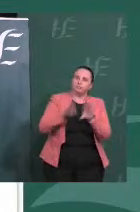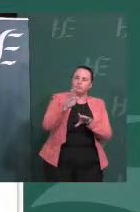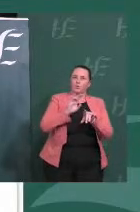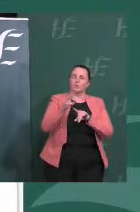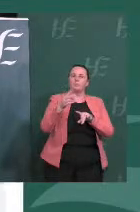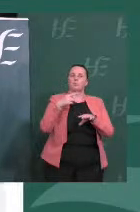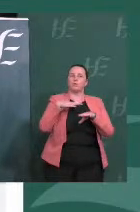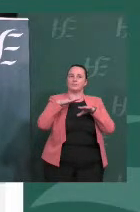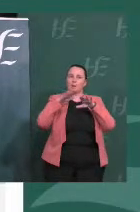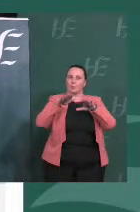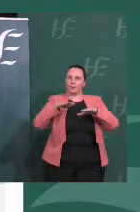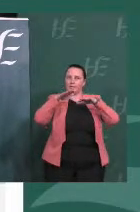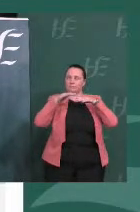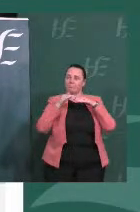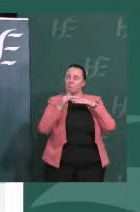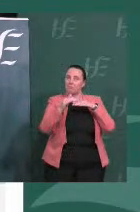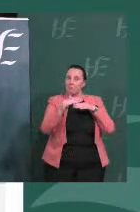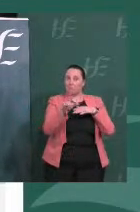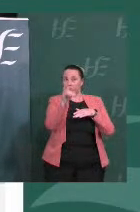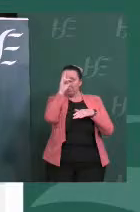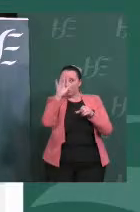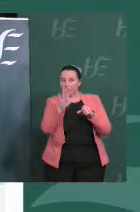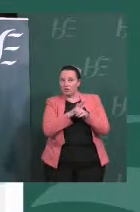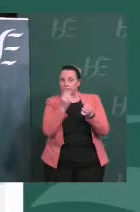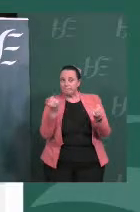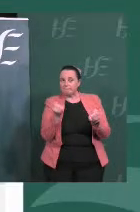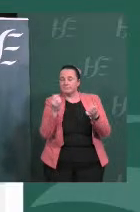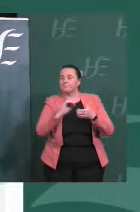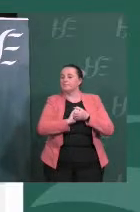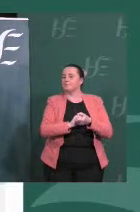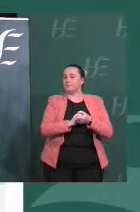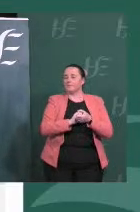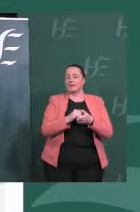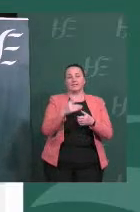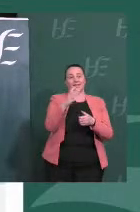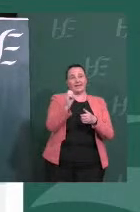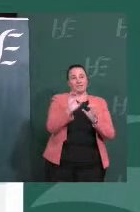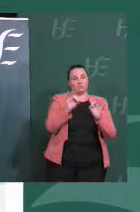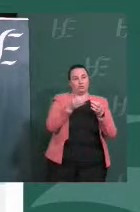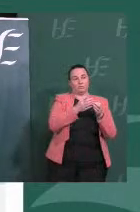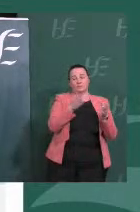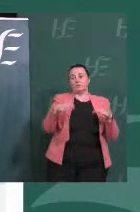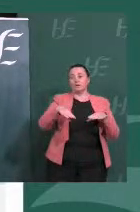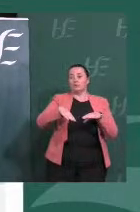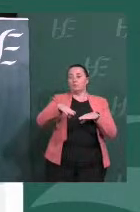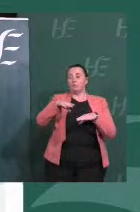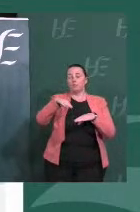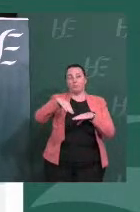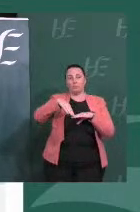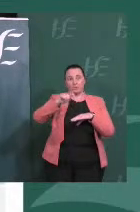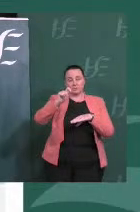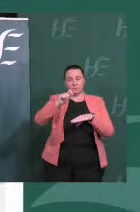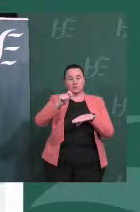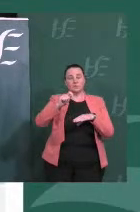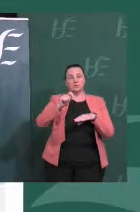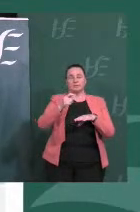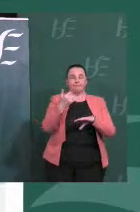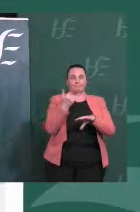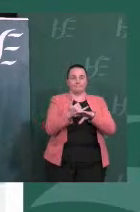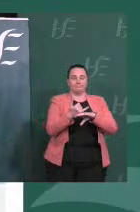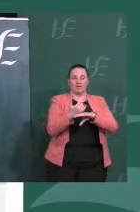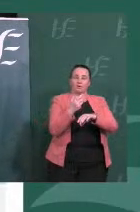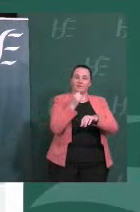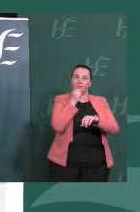which is a hopeful sign. Looking at the age groups then, you've heard about this, the great majority in those either unvaccinated